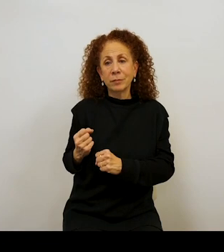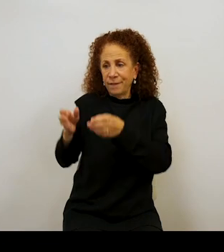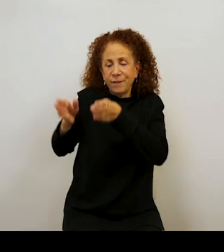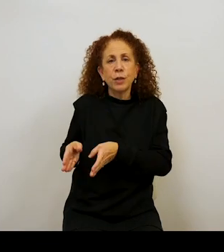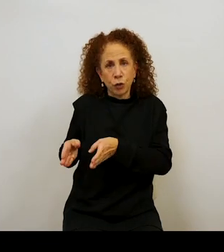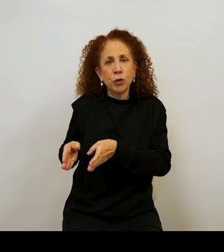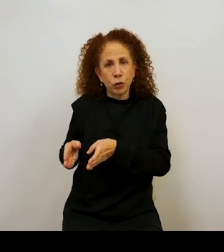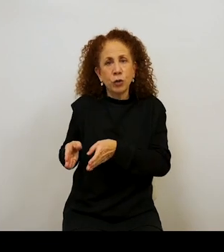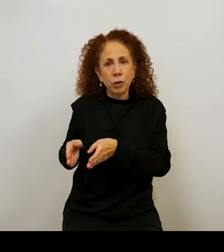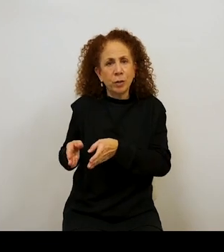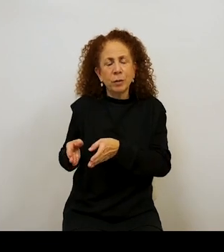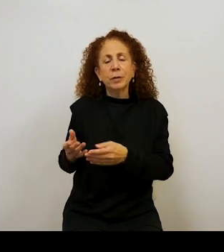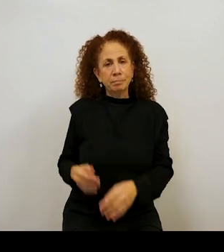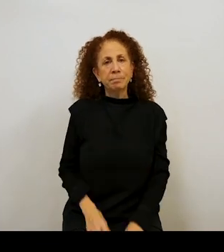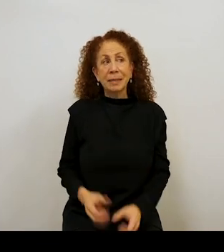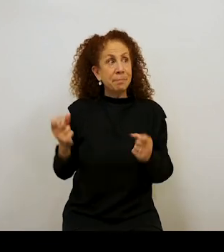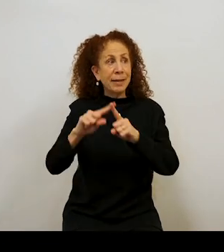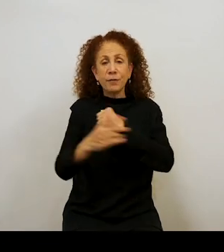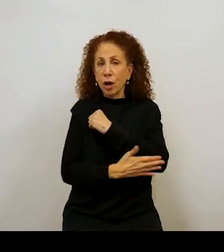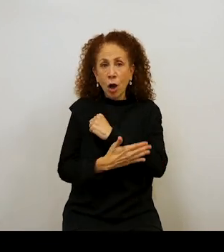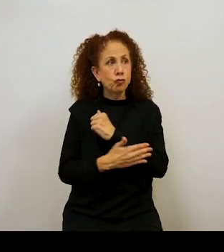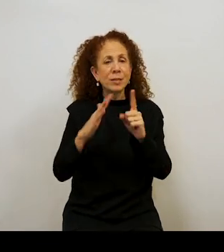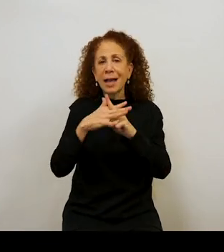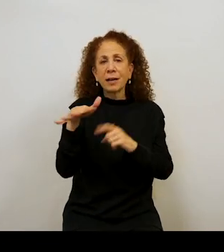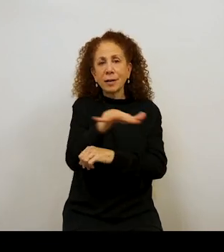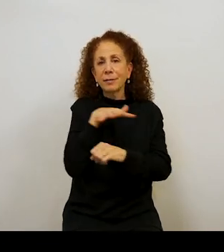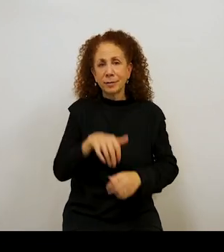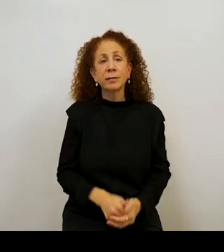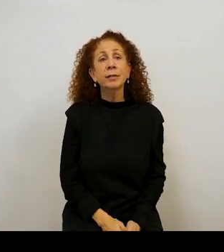figure in all these different countries and contexts.